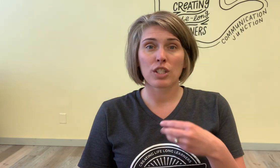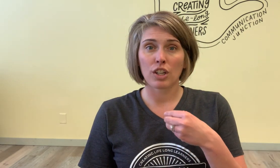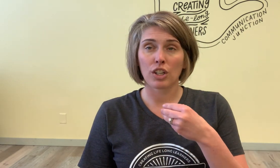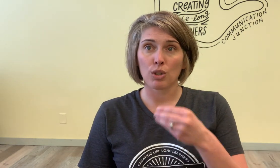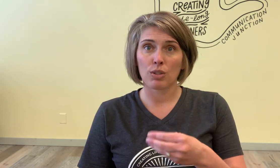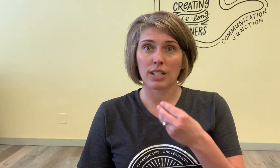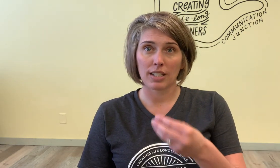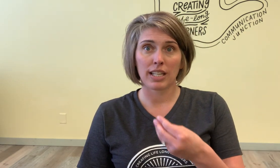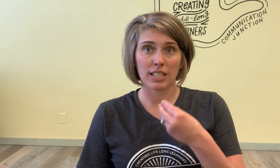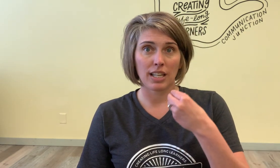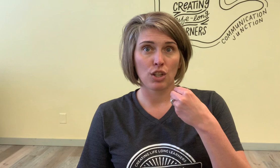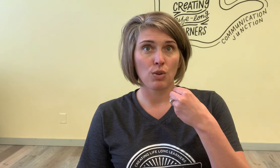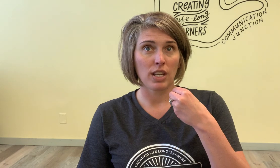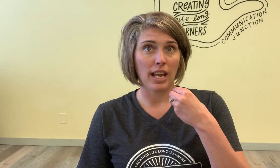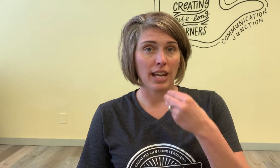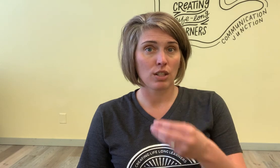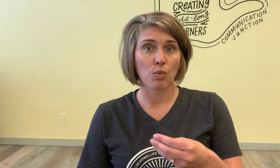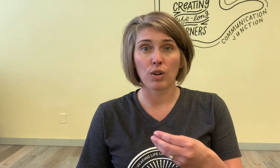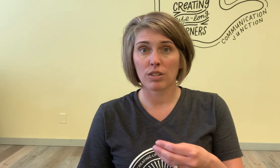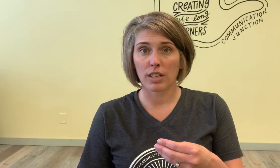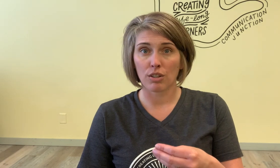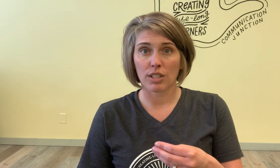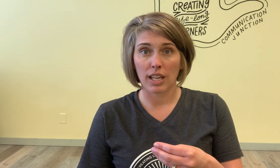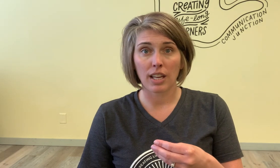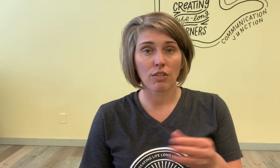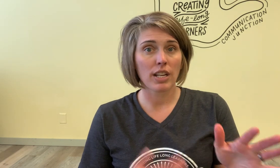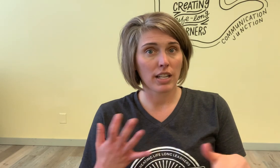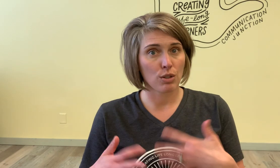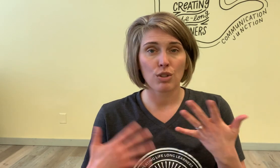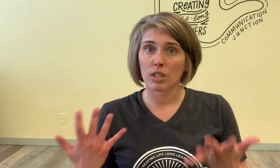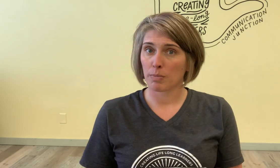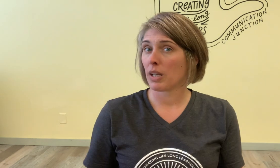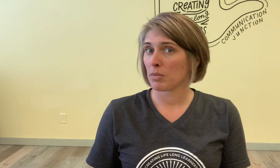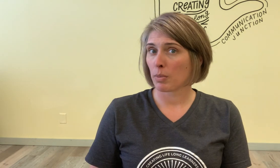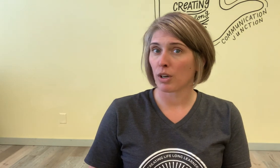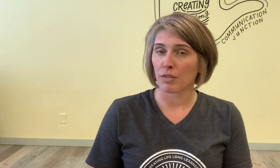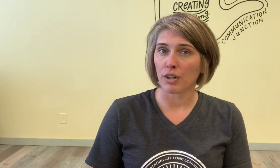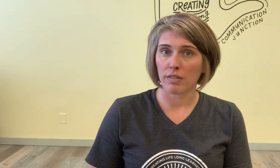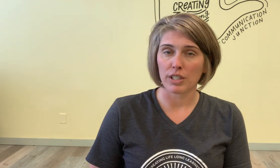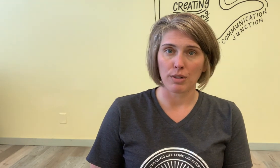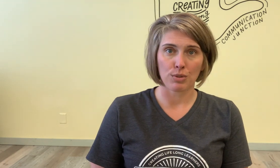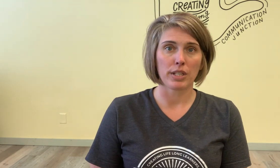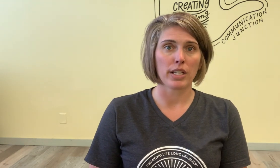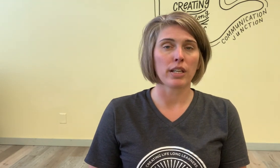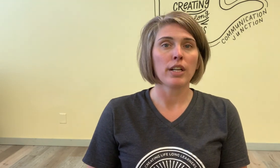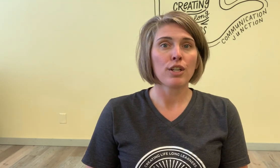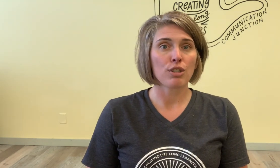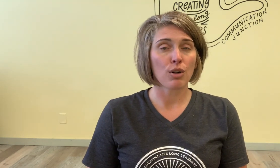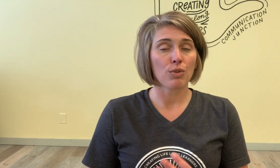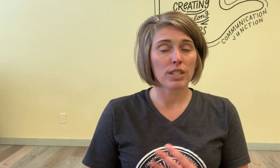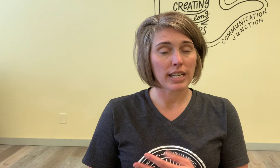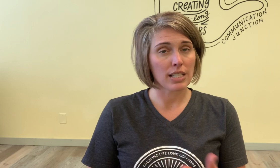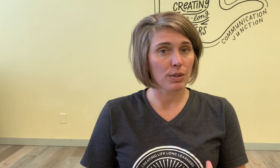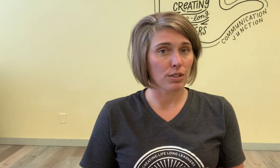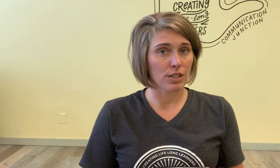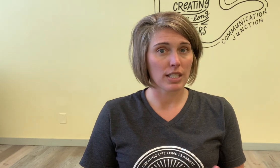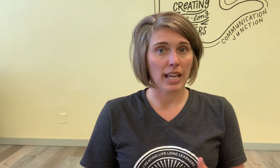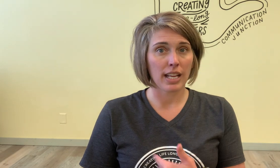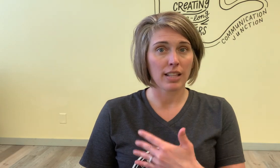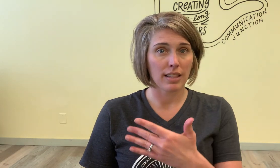start using signs that you can add to words that you're saying every day, so it just becomes part of your everyday routine. So signs that we learned today that